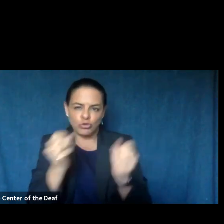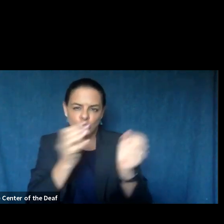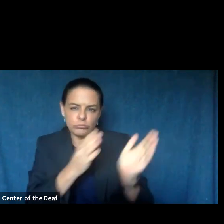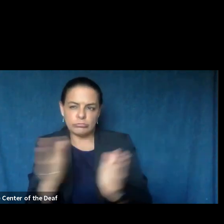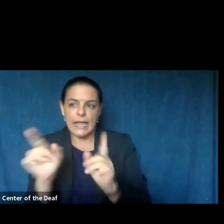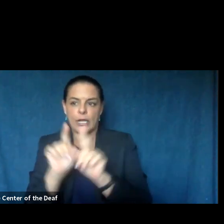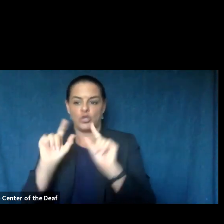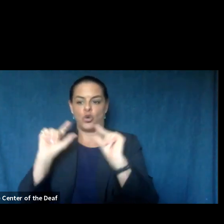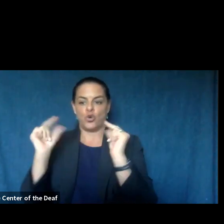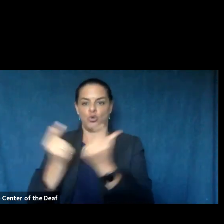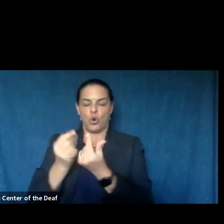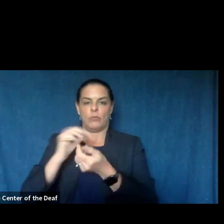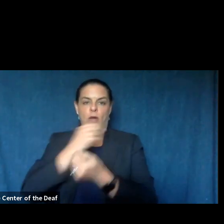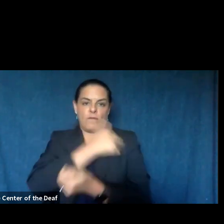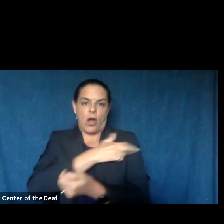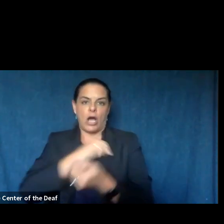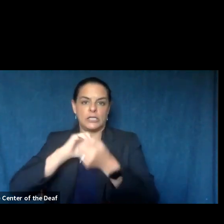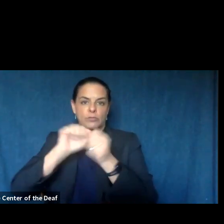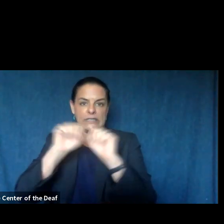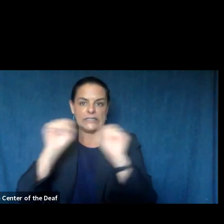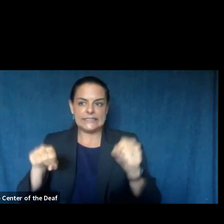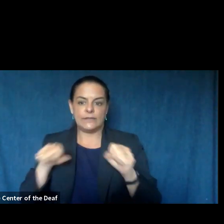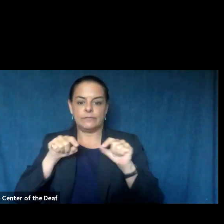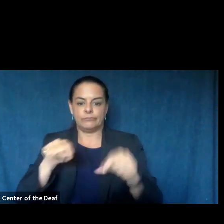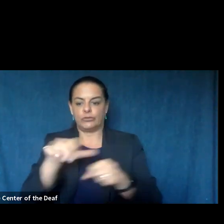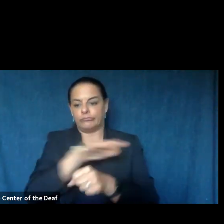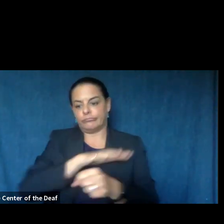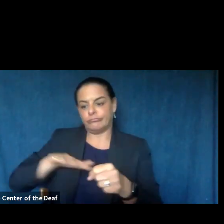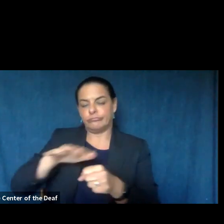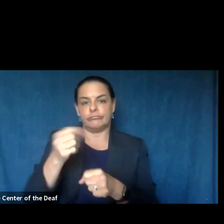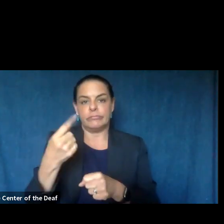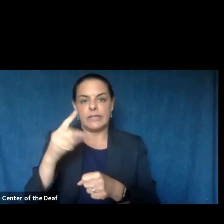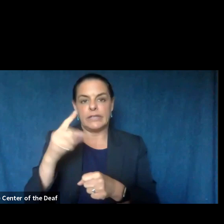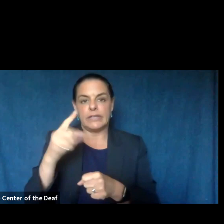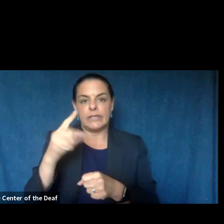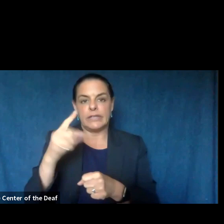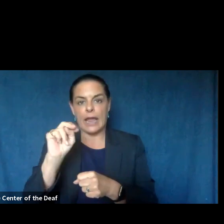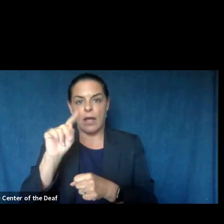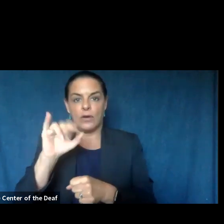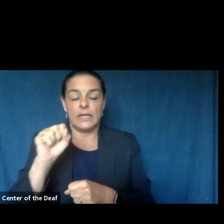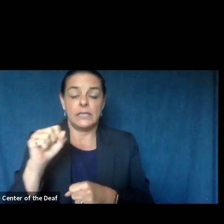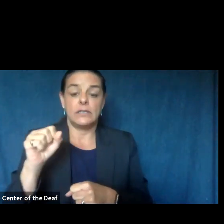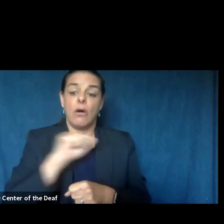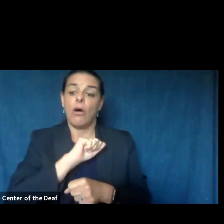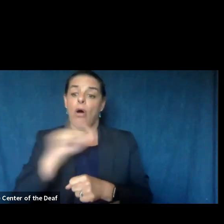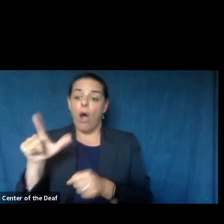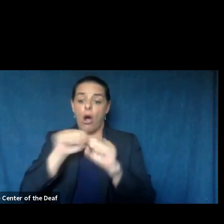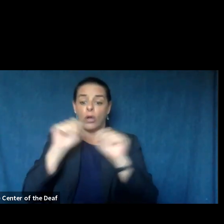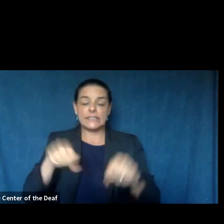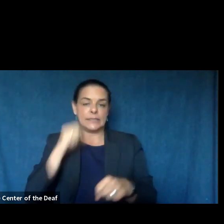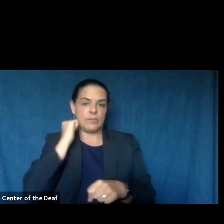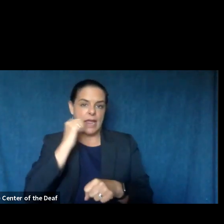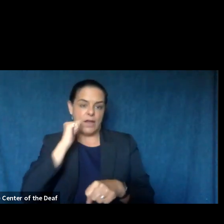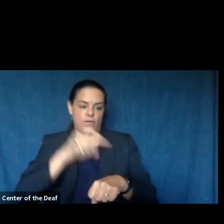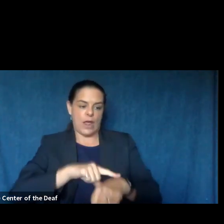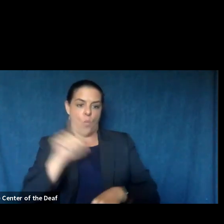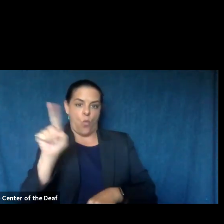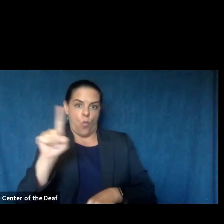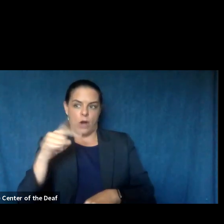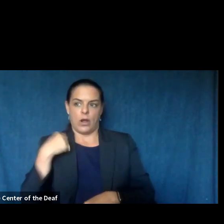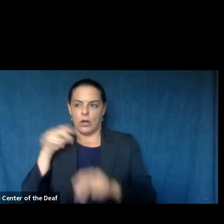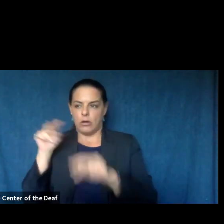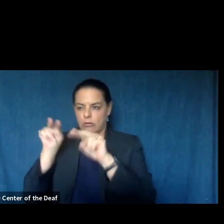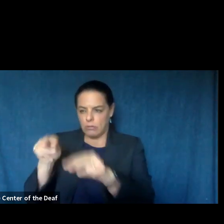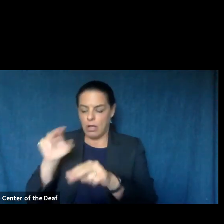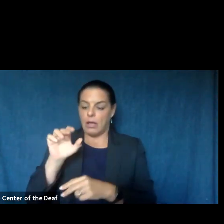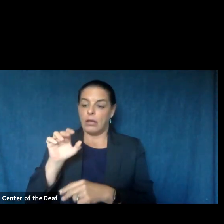of systems over this 11 county area. We have all of the systems every day at 1 o'clock looking at available acute